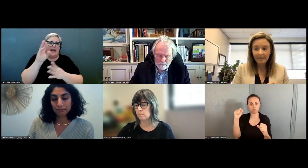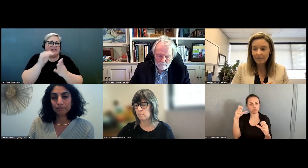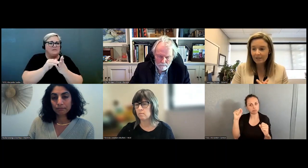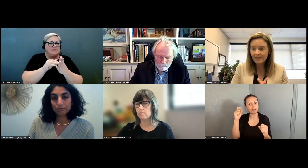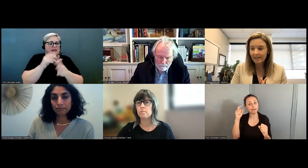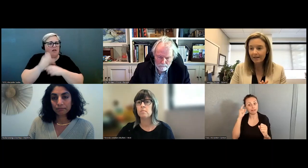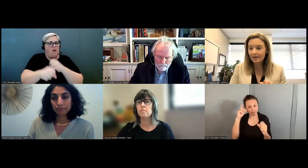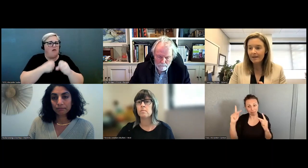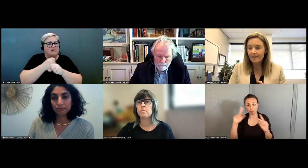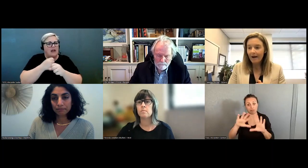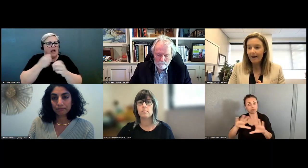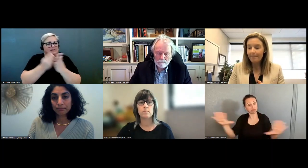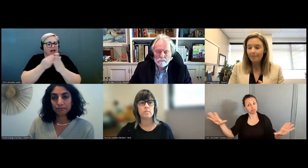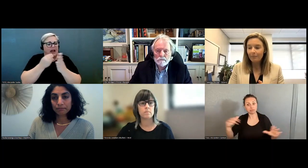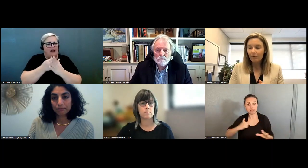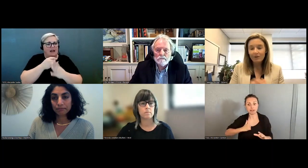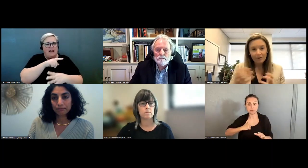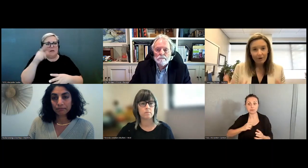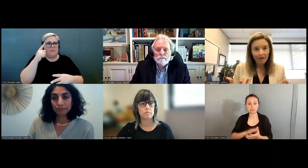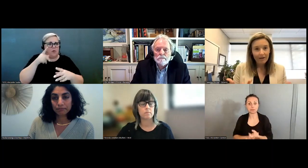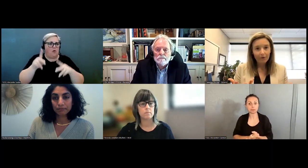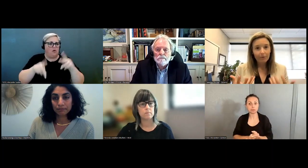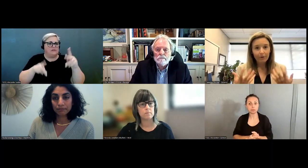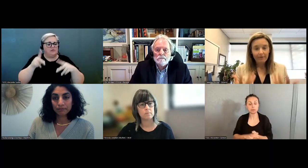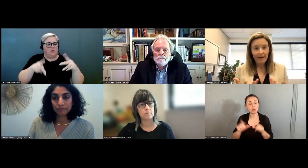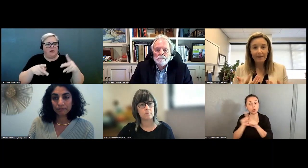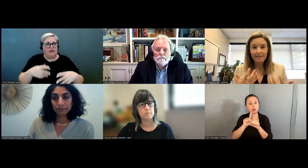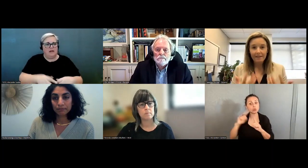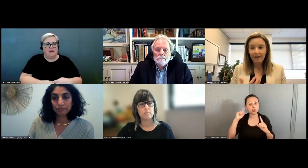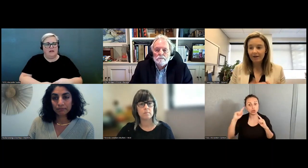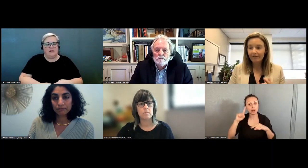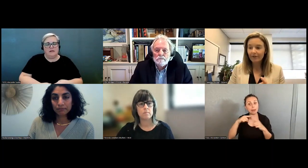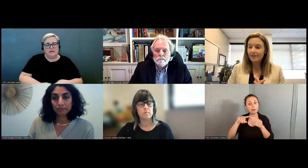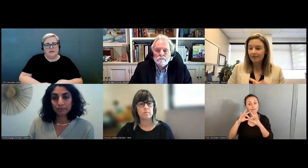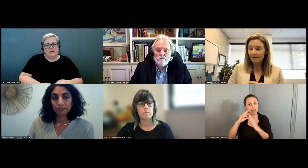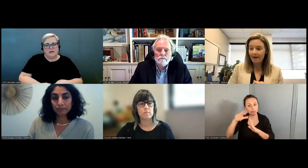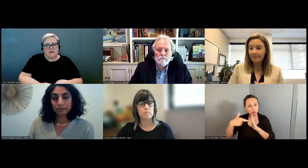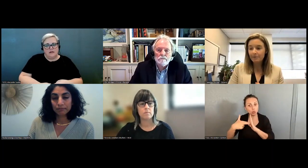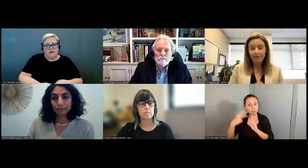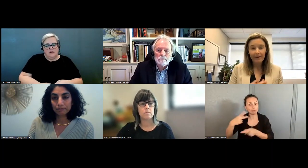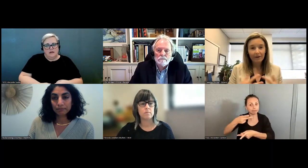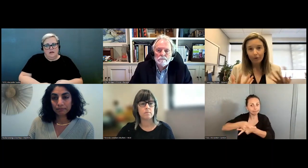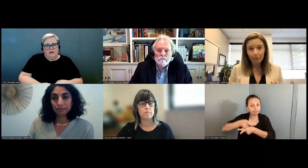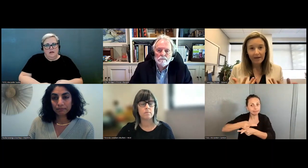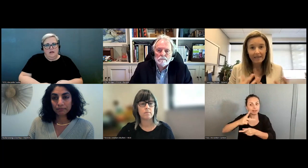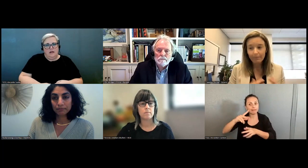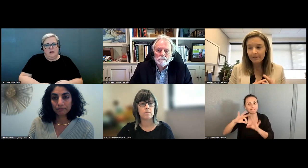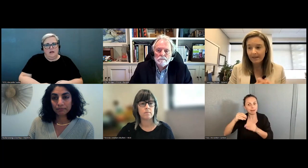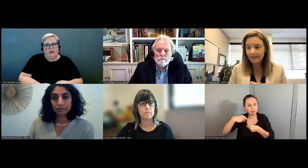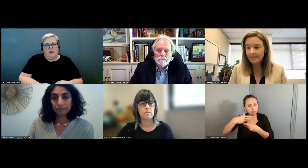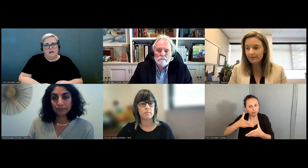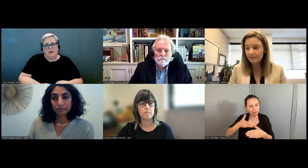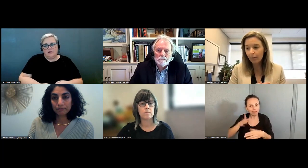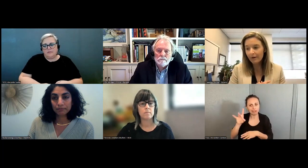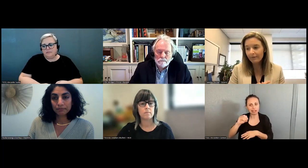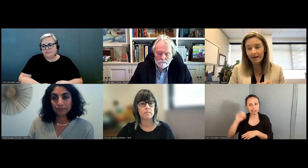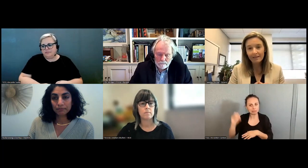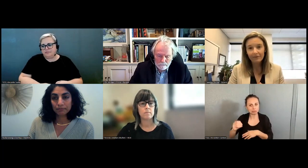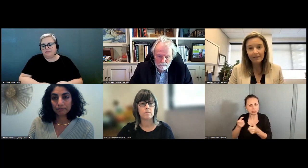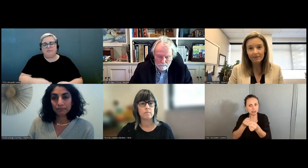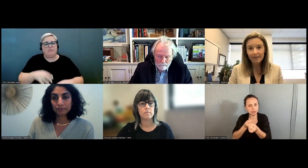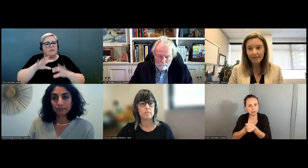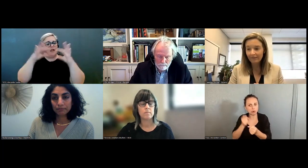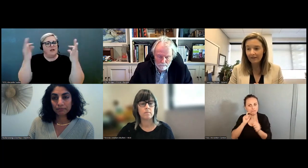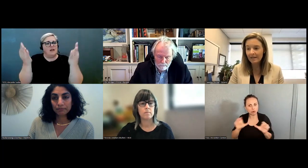the population data. We've also heard a lot about the role of families and caregivers, and families provide over about 80% of support